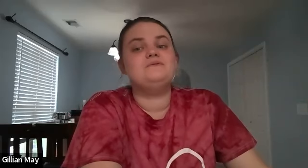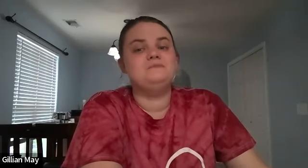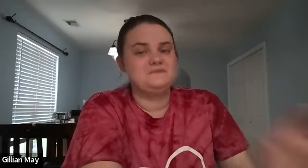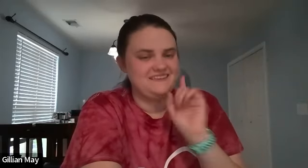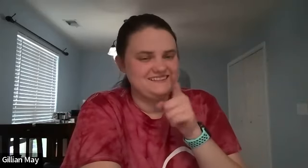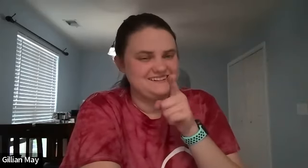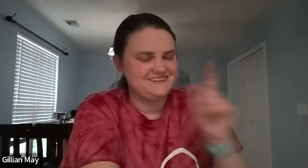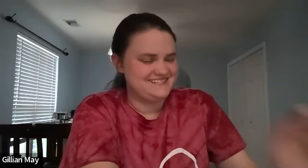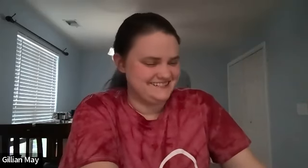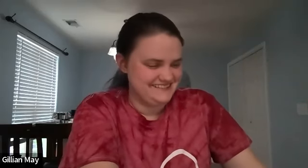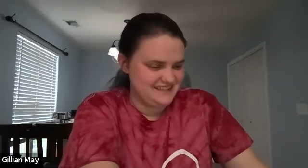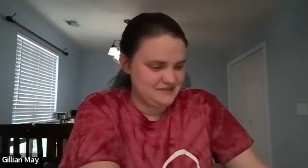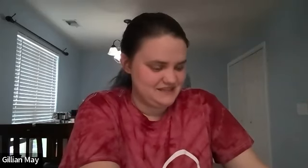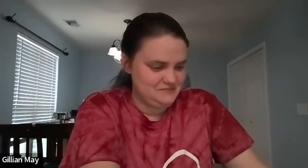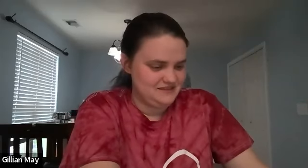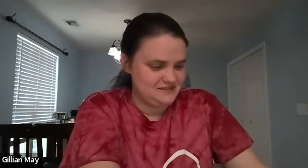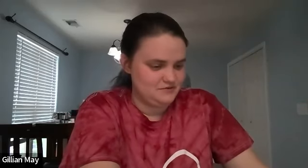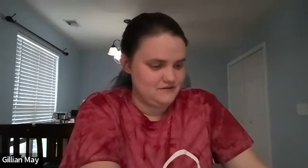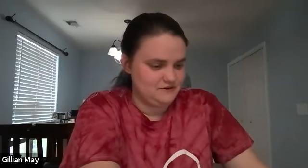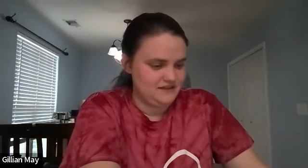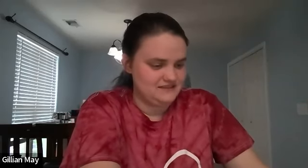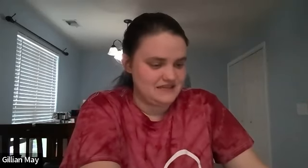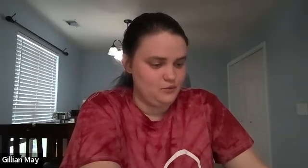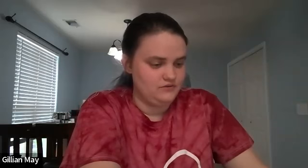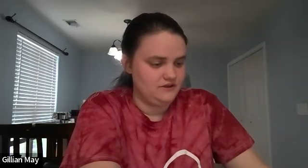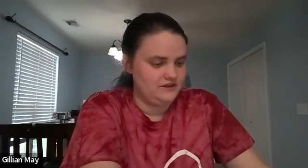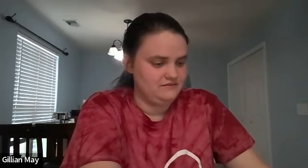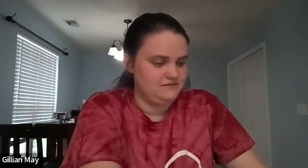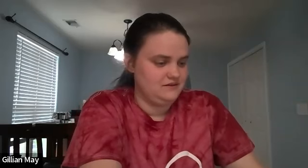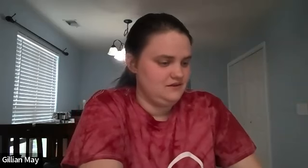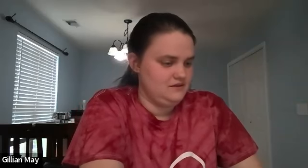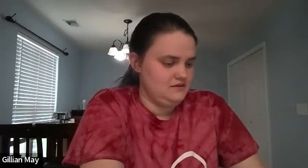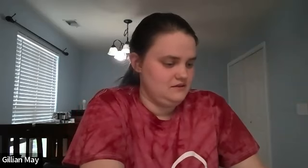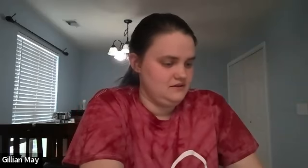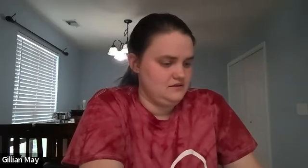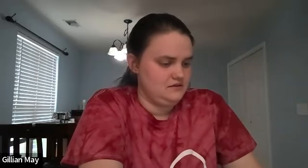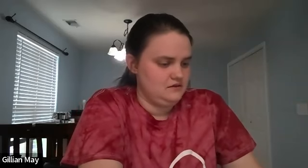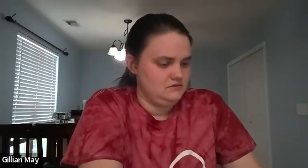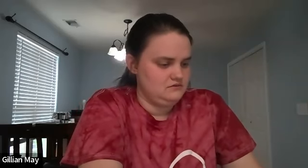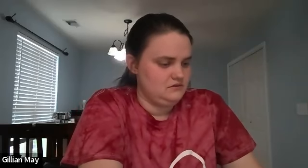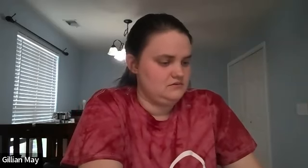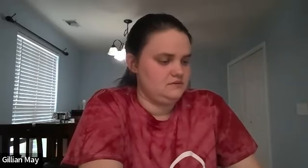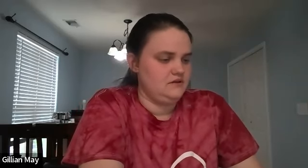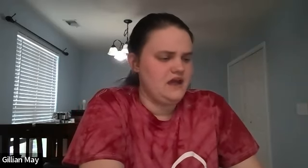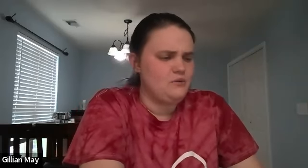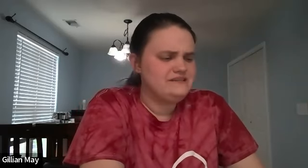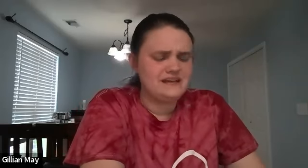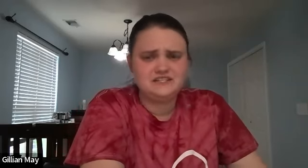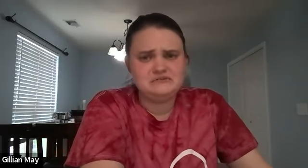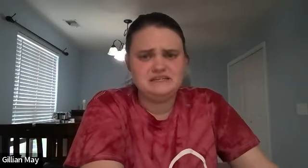Oh, that's a good question. Let me type in these before I forget, because I will forget. No, there we go. I always add 2 T's